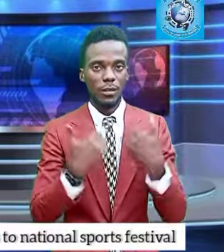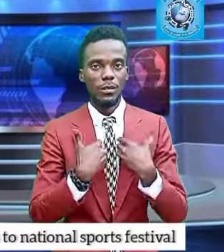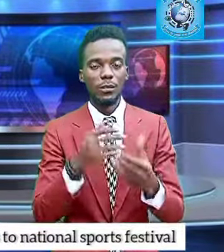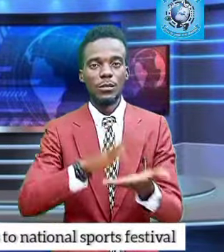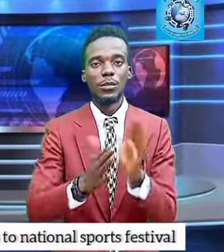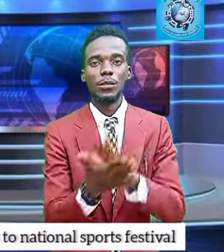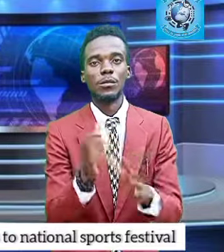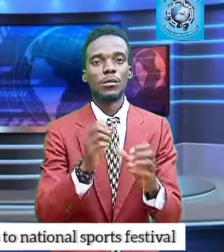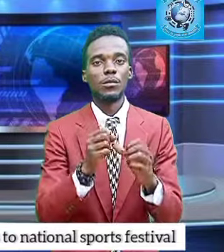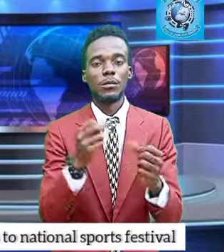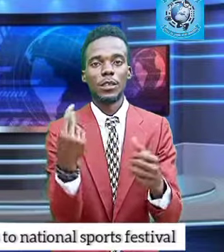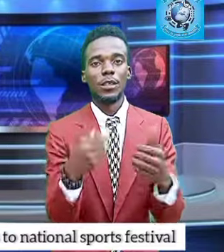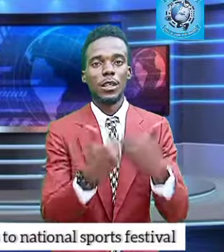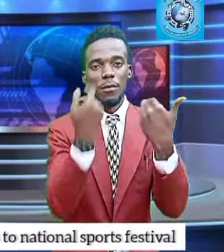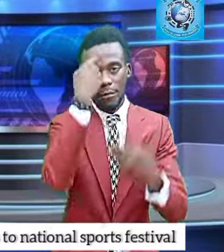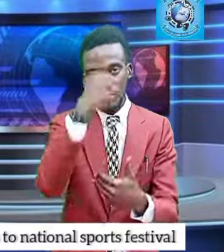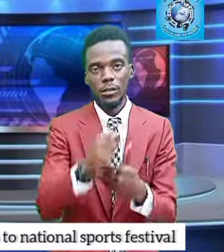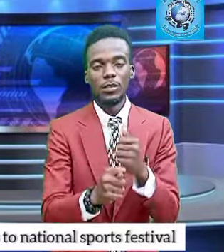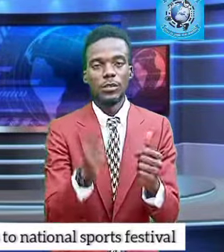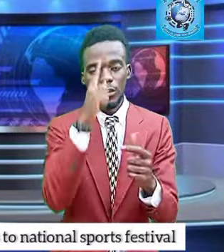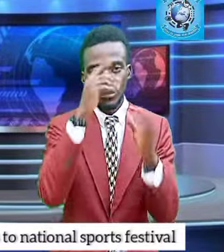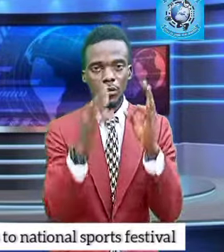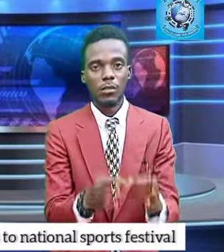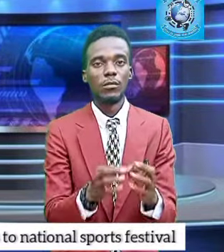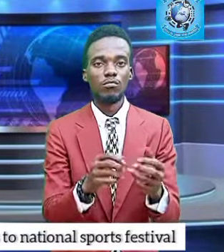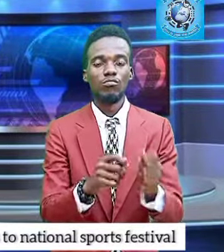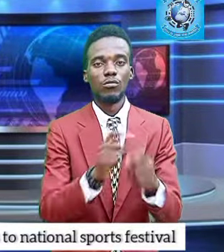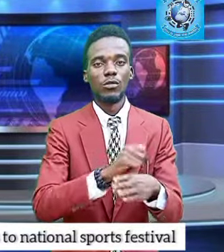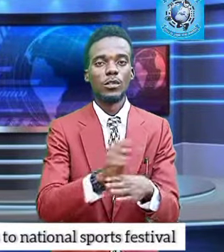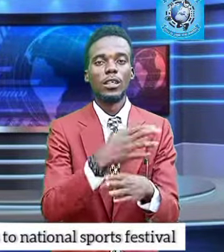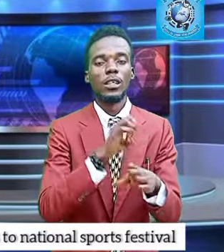grooming, and empowerment of our youth athletics in Nigeria.